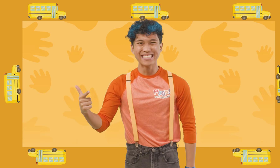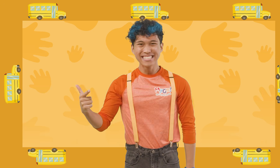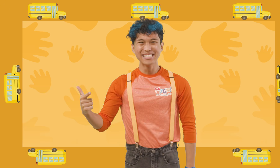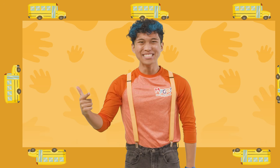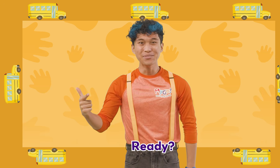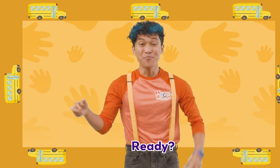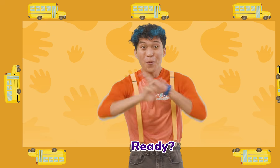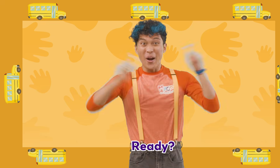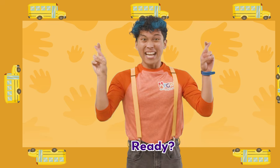Ready?